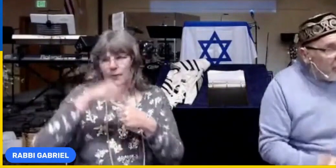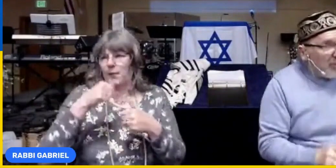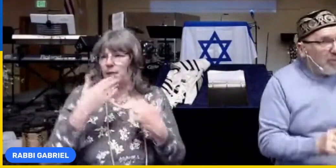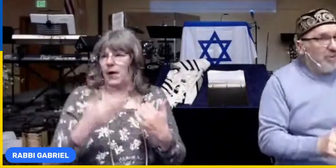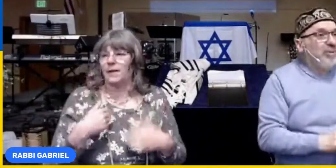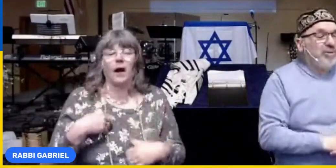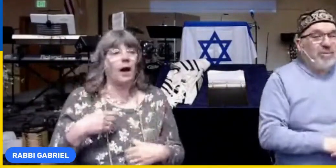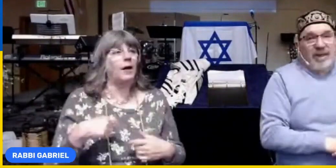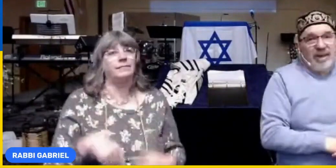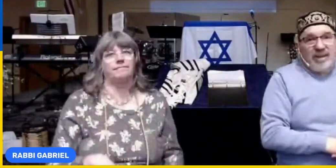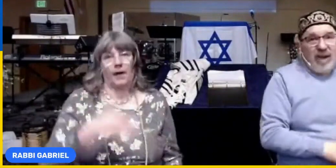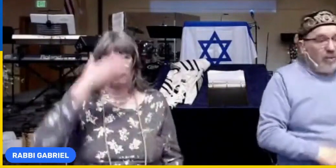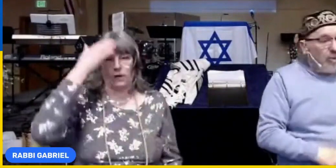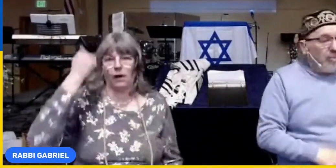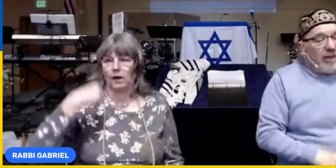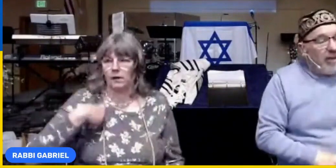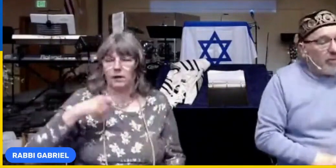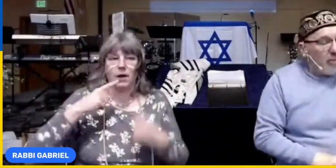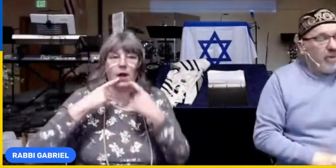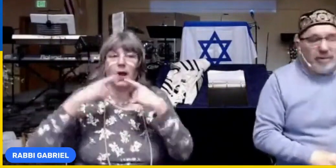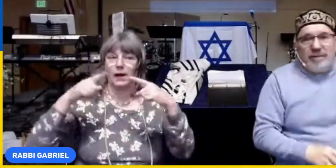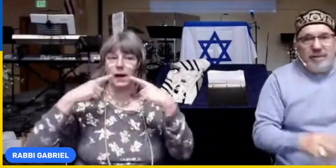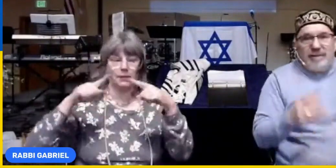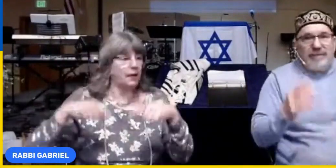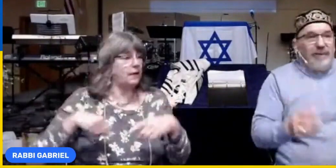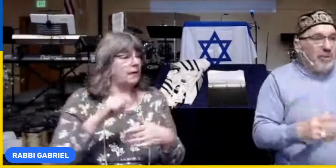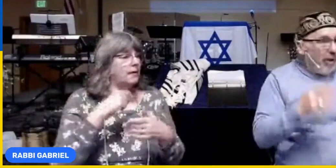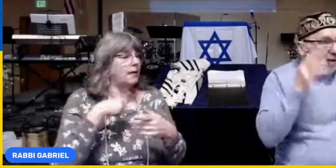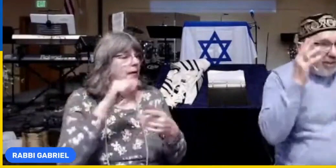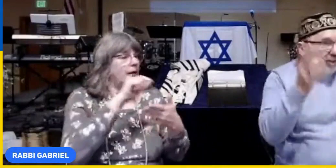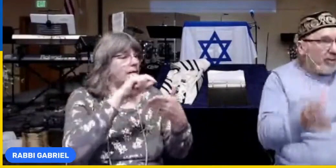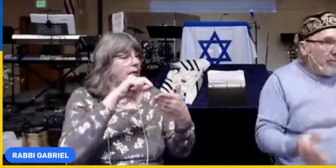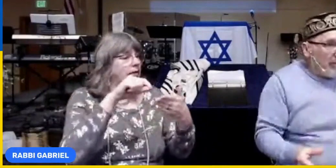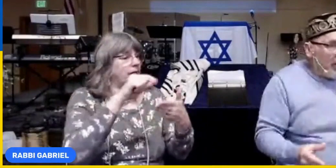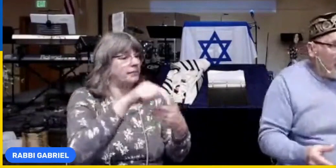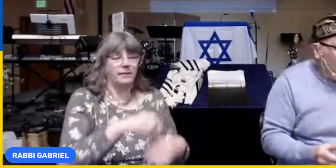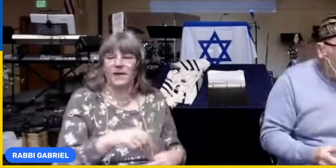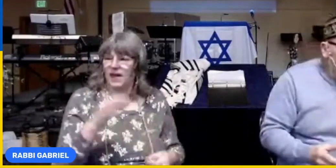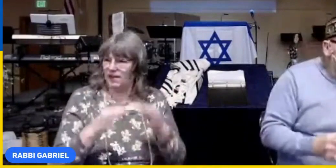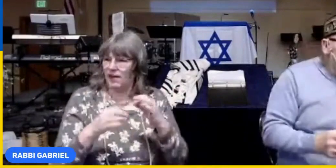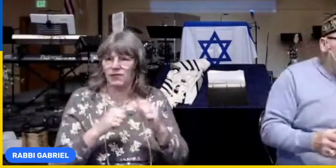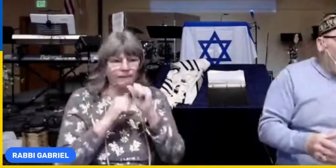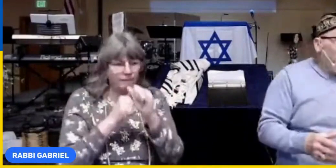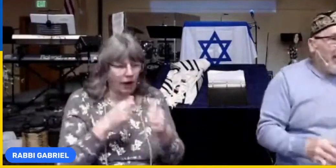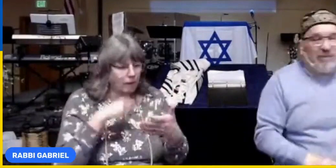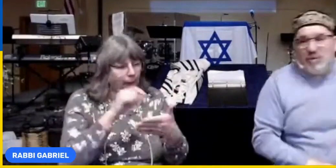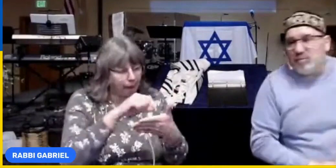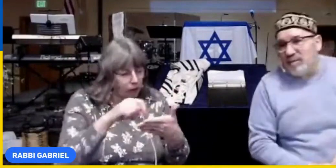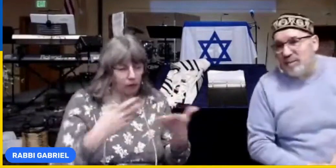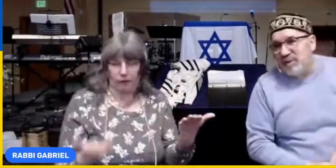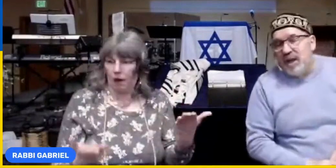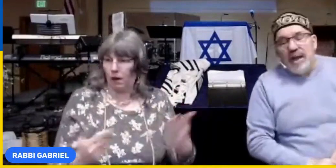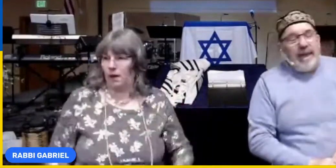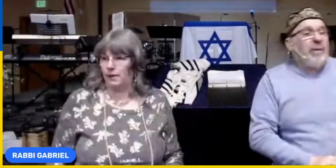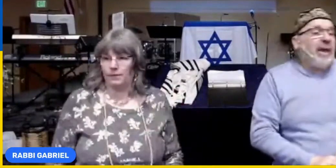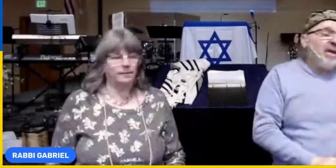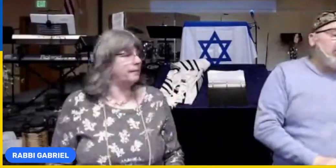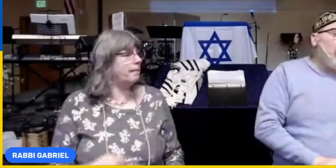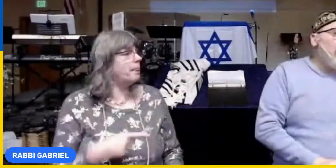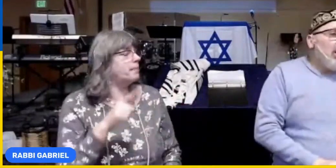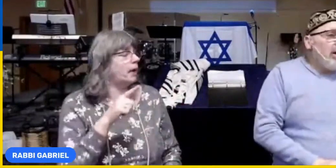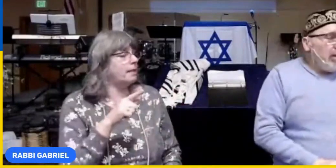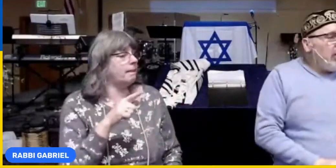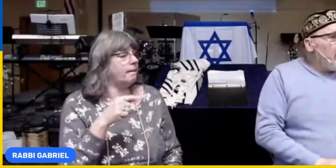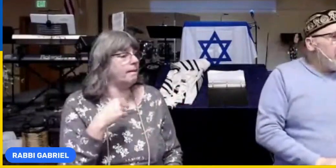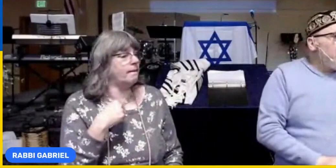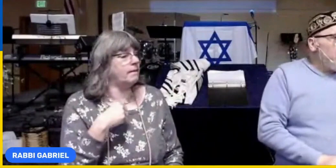an announcement I was supposed to make. I wrote my note. If I would only go after my notes, it would be fine, I have no problems. Anyway,